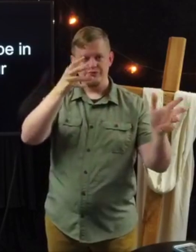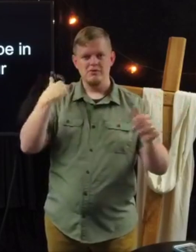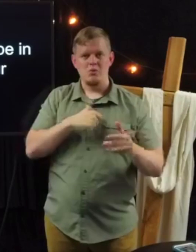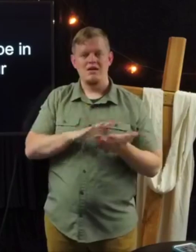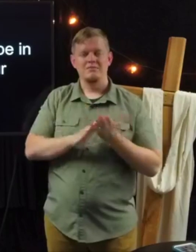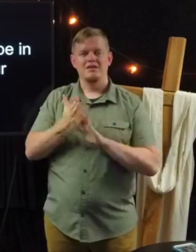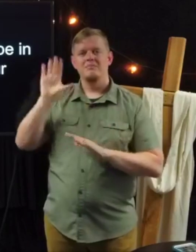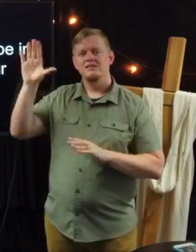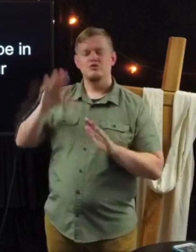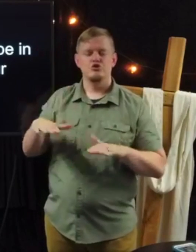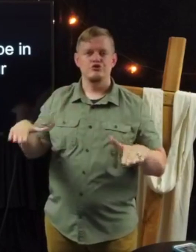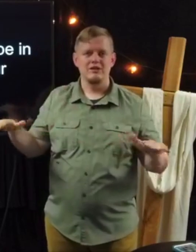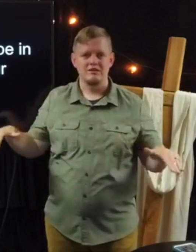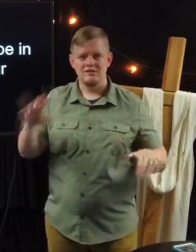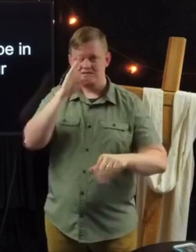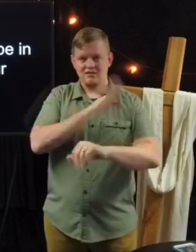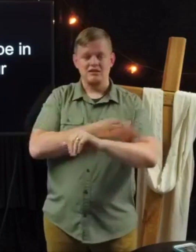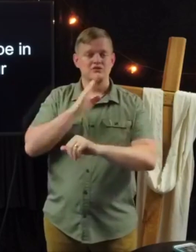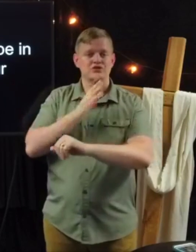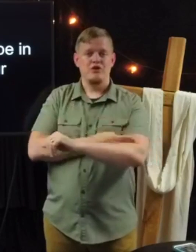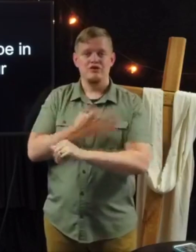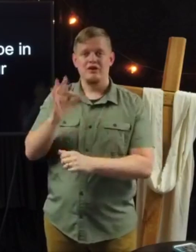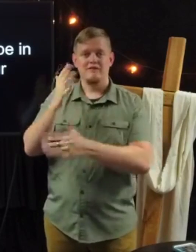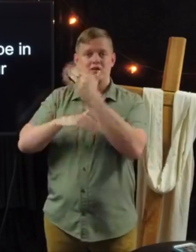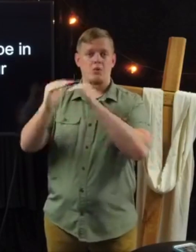he is our Heavenly Father. He becomes our Father. We become his